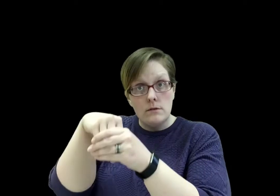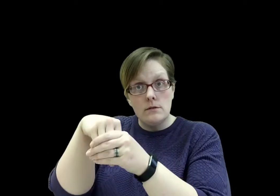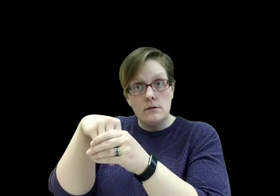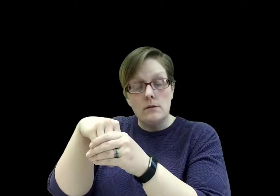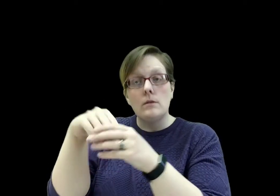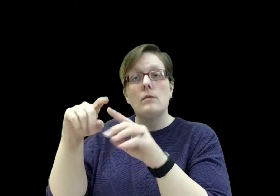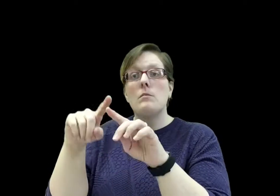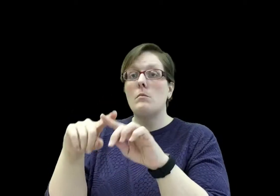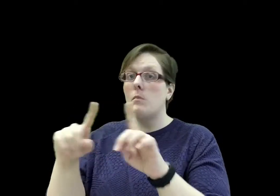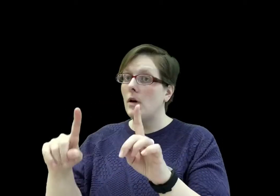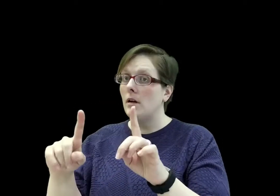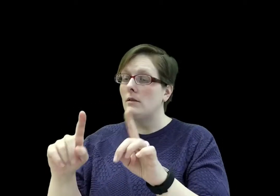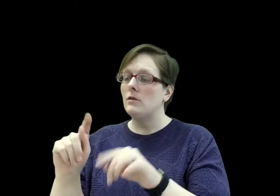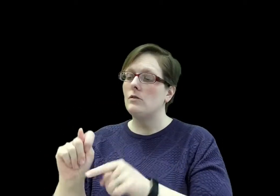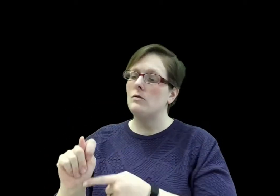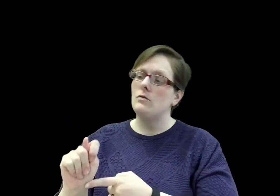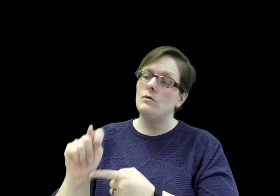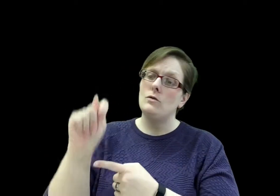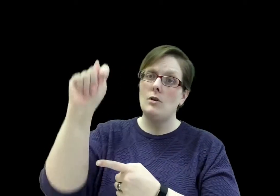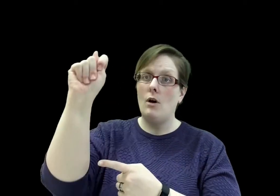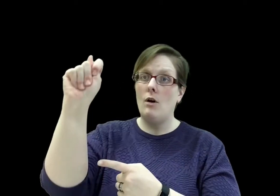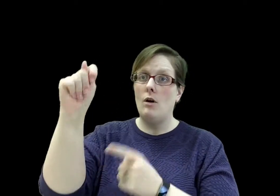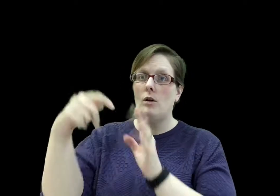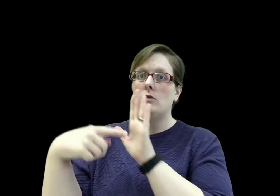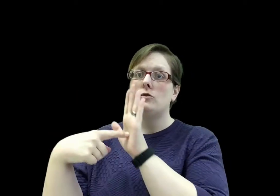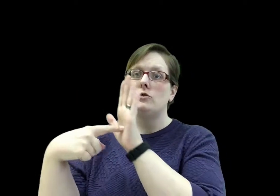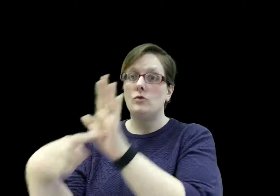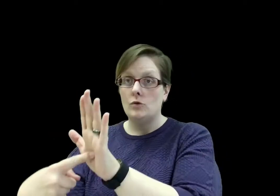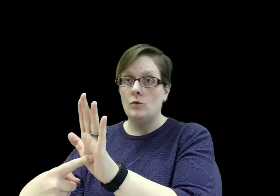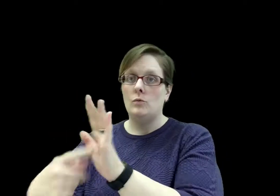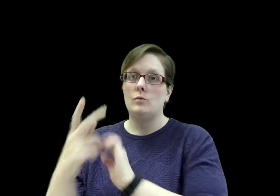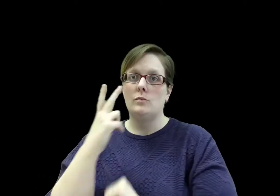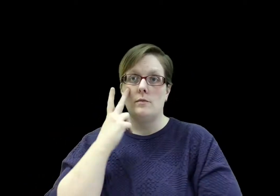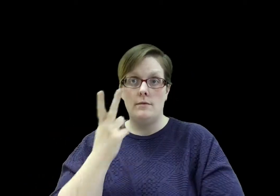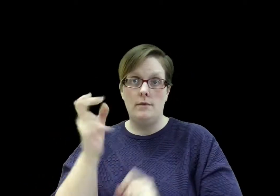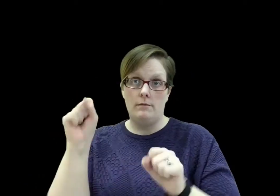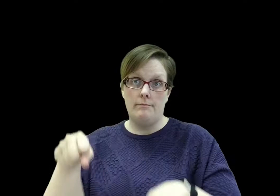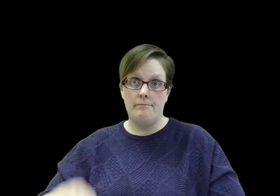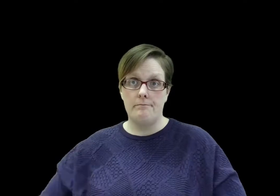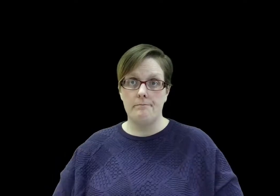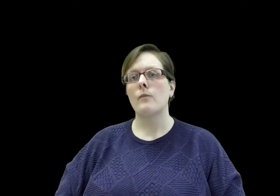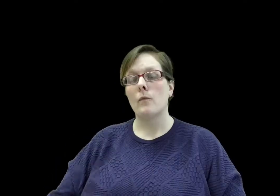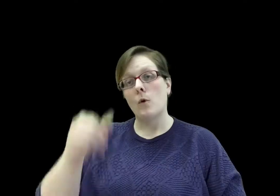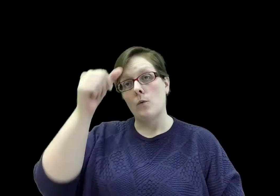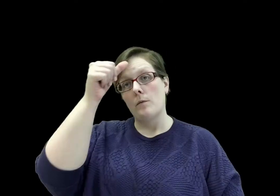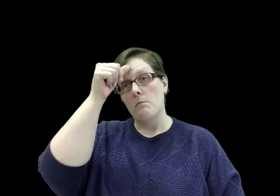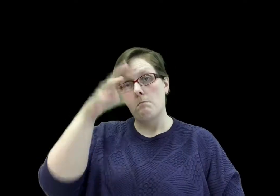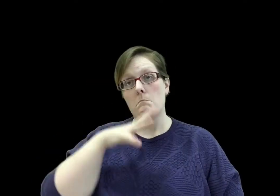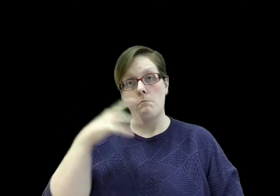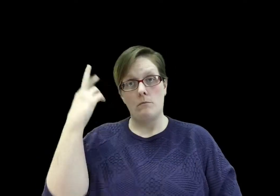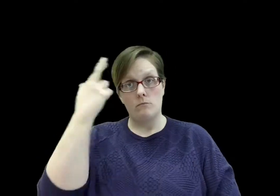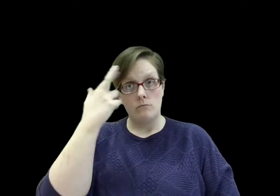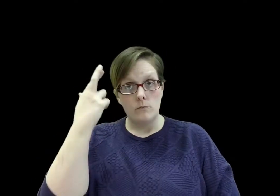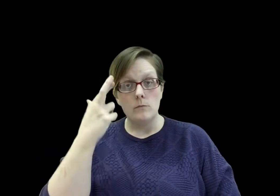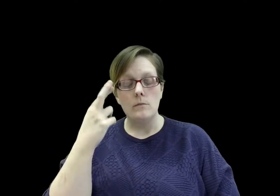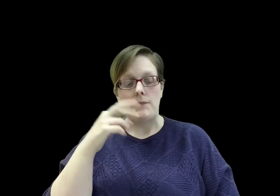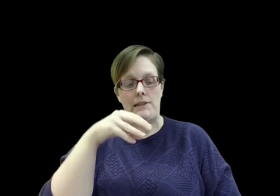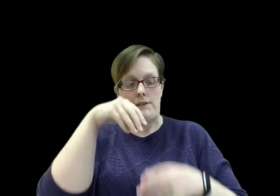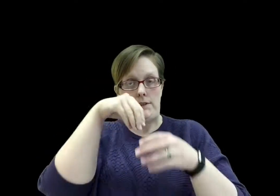still inside the plants, but the tall is what you see. So he